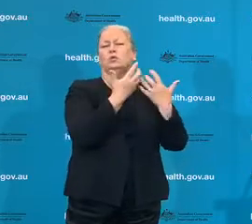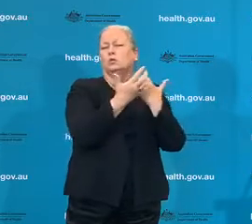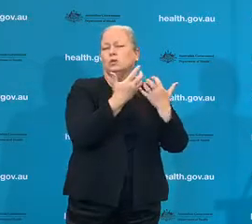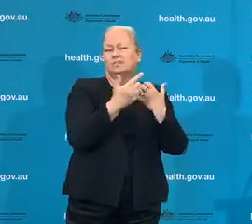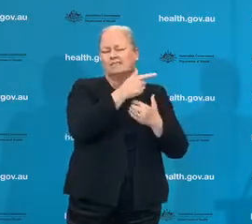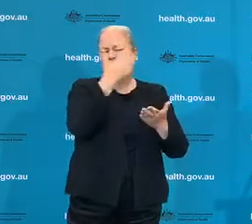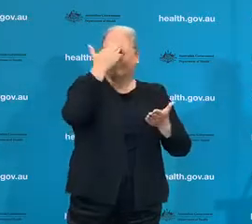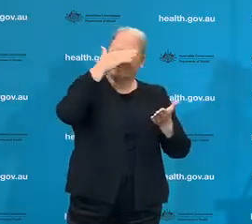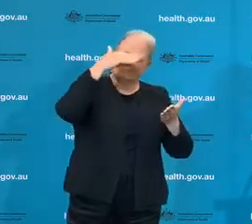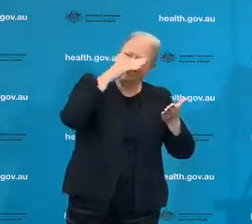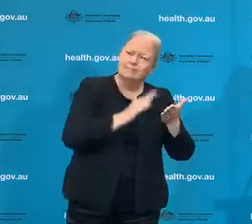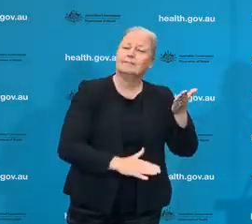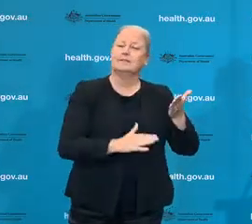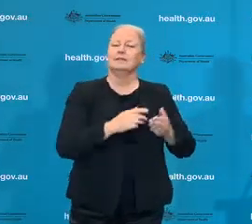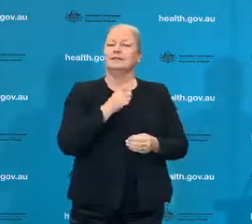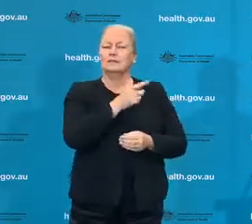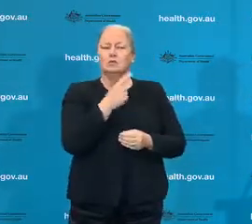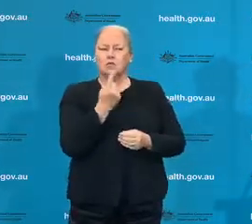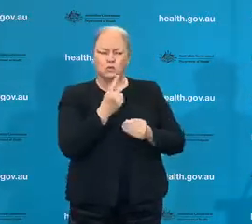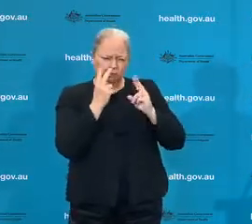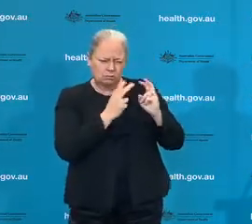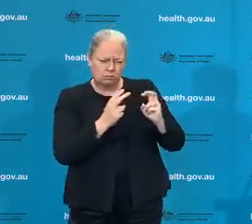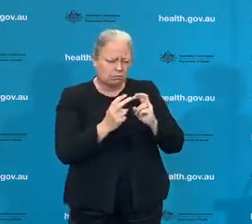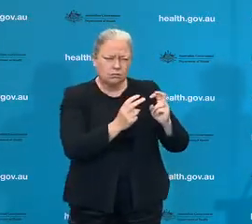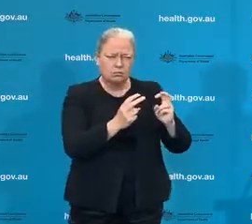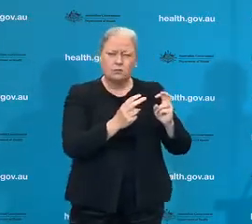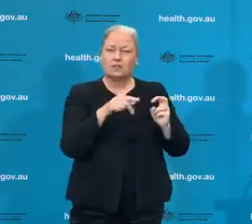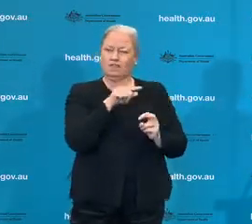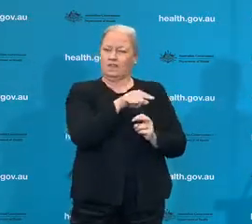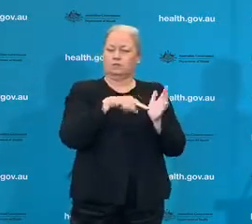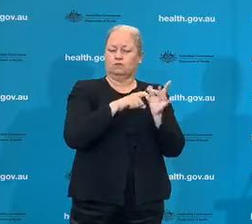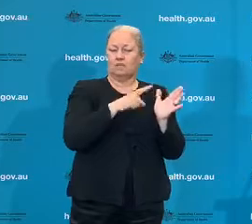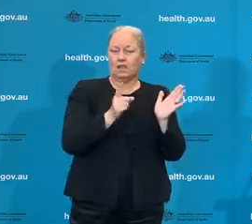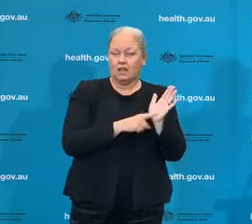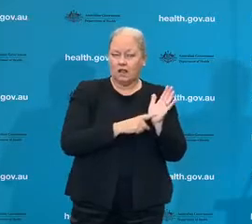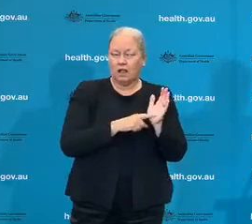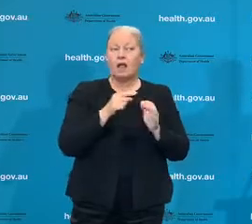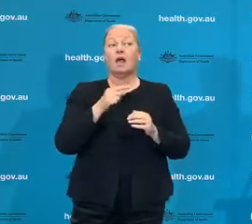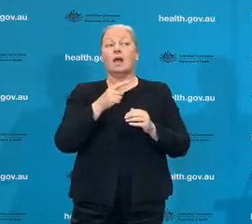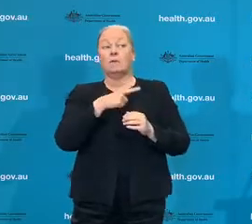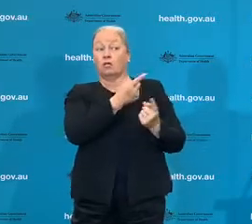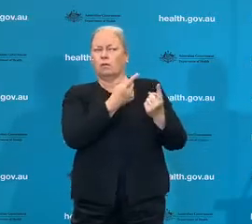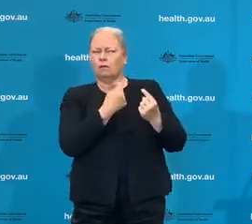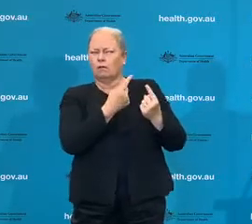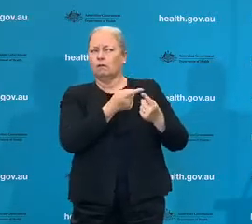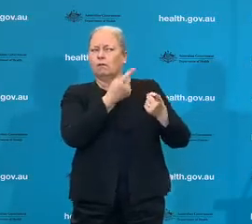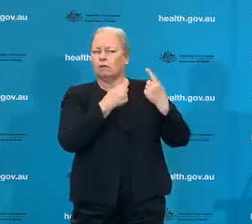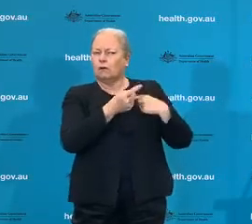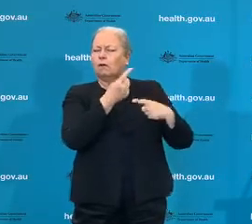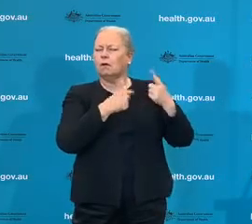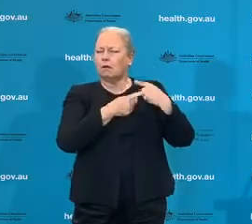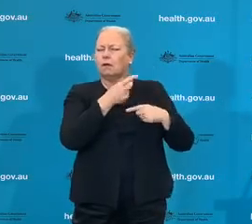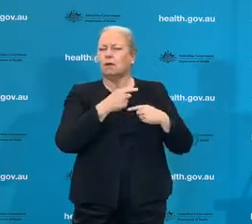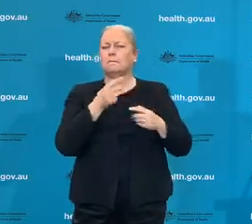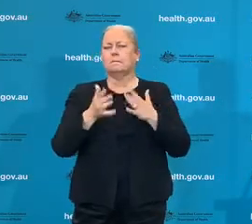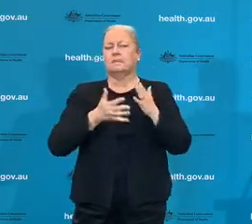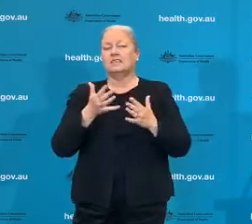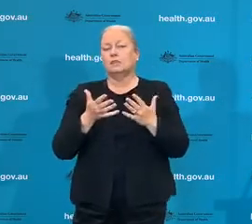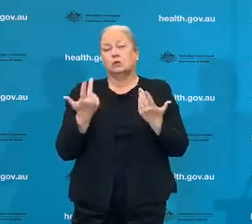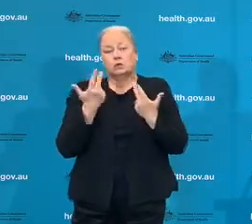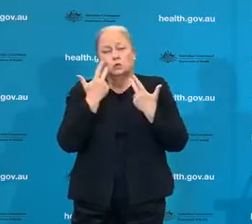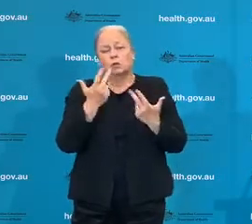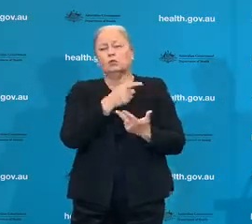leading vaccine trialists, and the fact that we are hearing about it and I'm talking about it is testimony to the safety